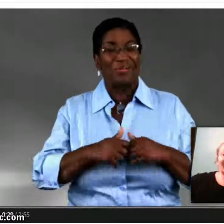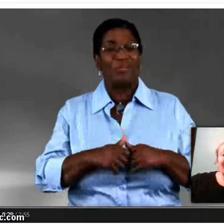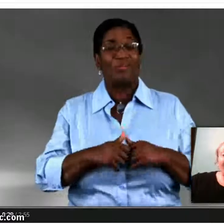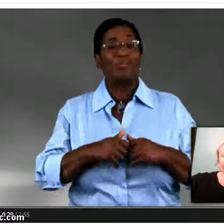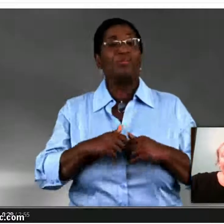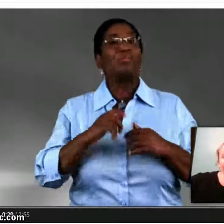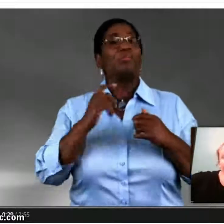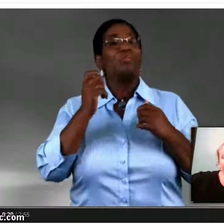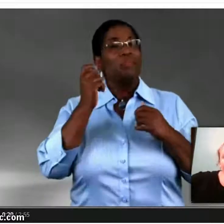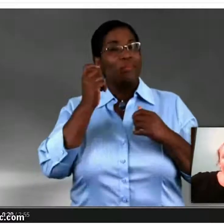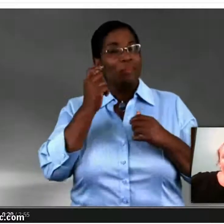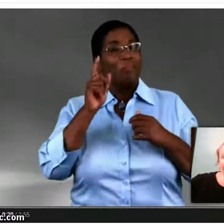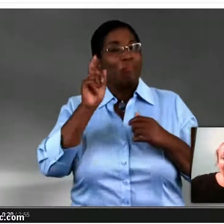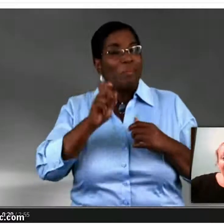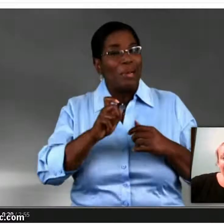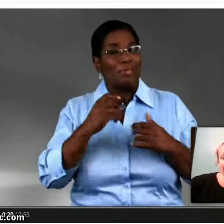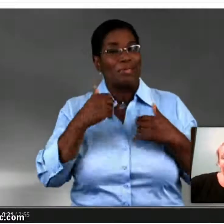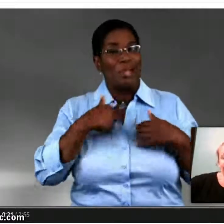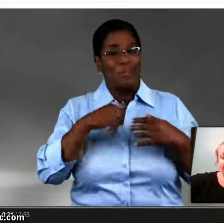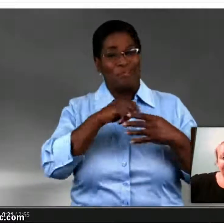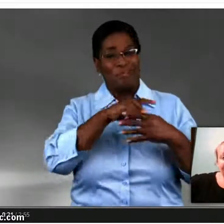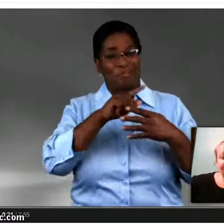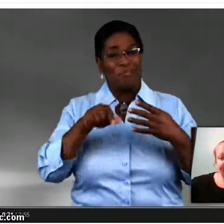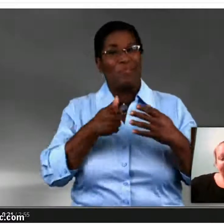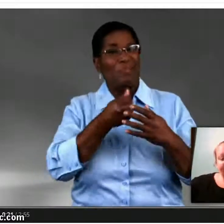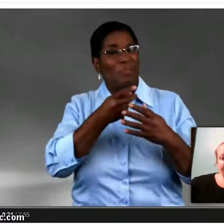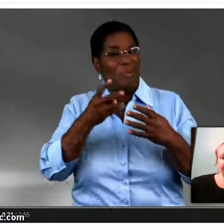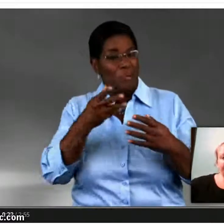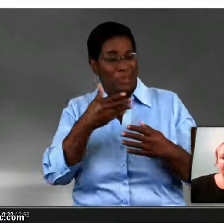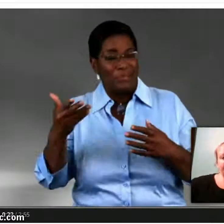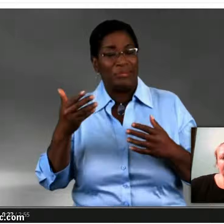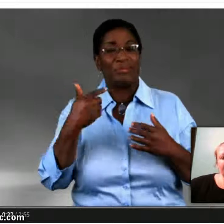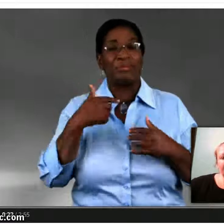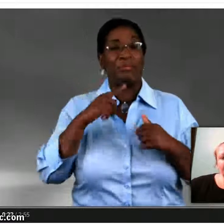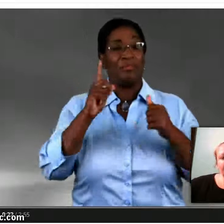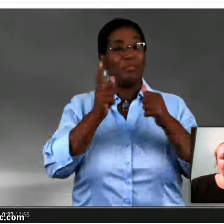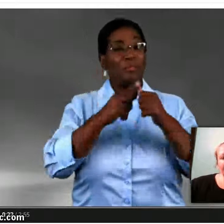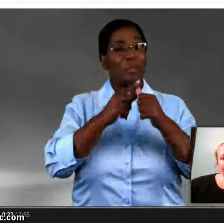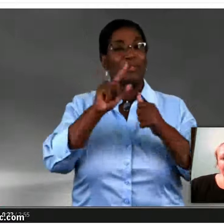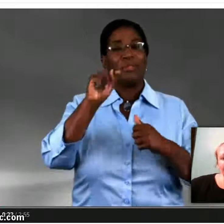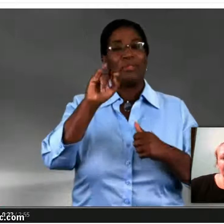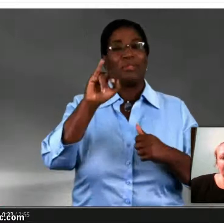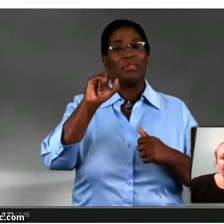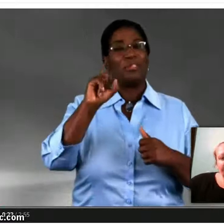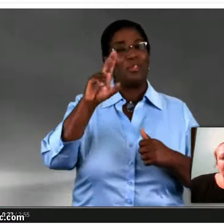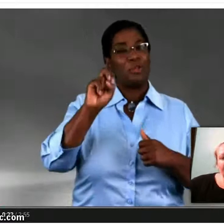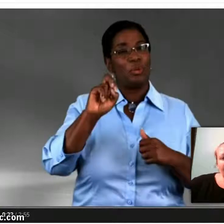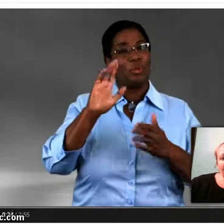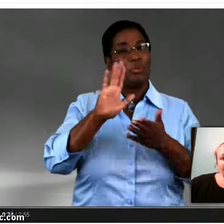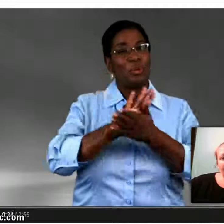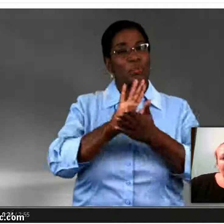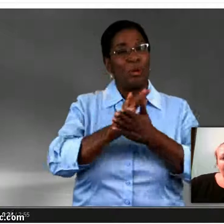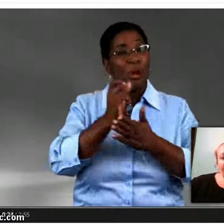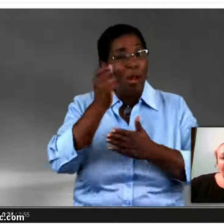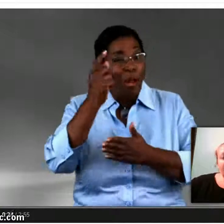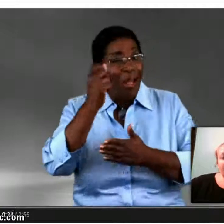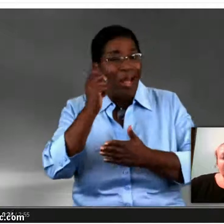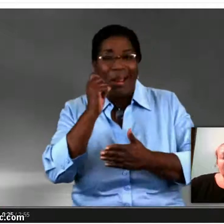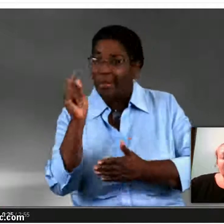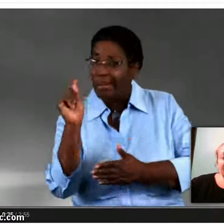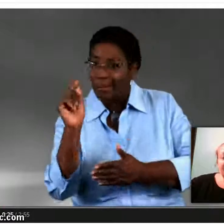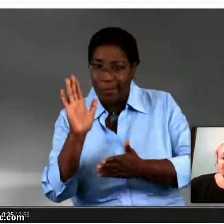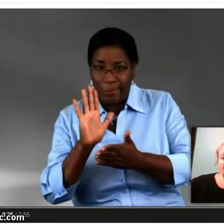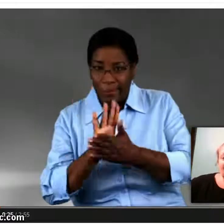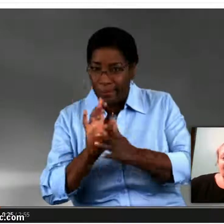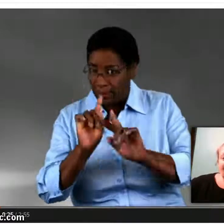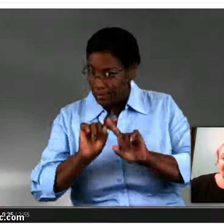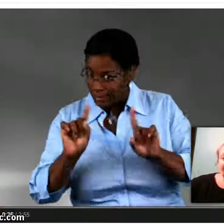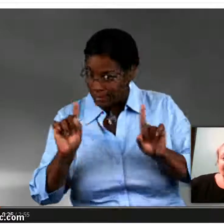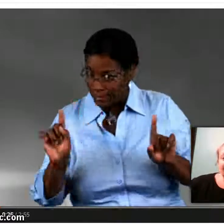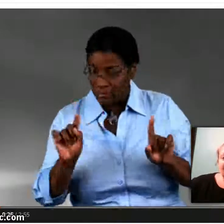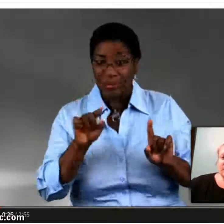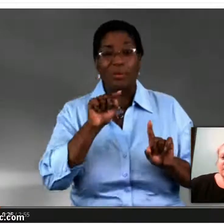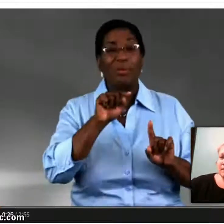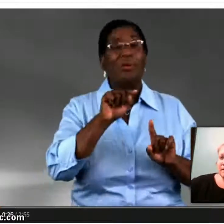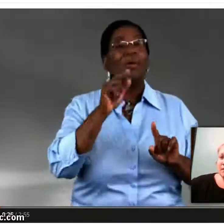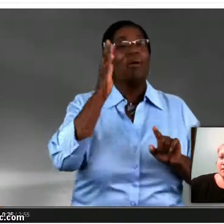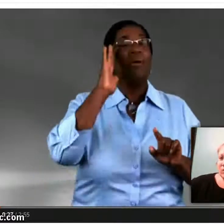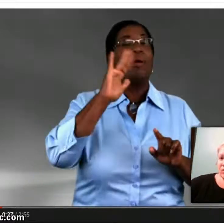Now, I'm going to be teaching you how to do it today. But there's a few things that you need. First, you need tissue paper. Not just normal